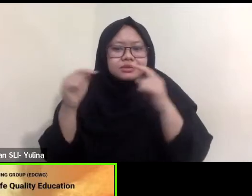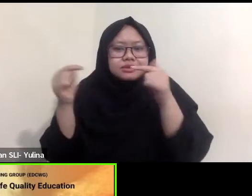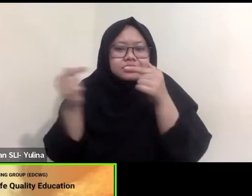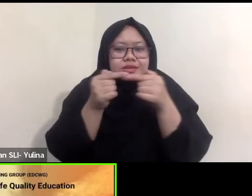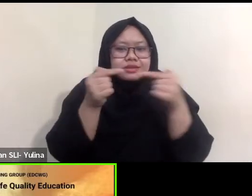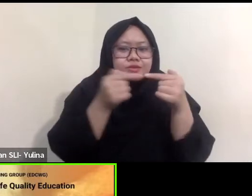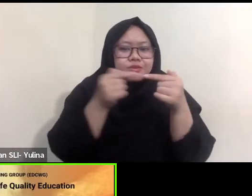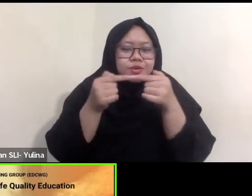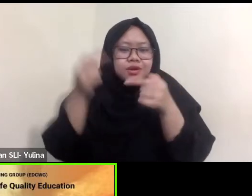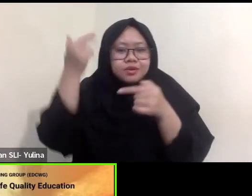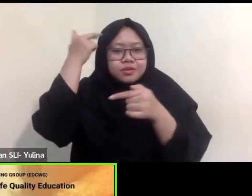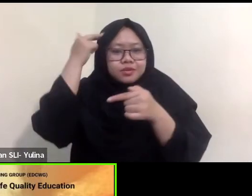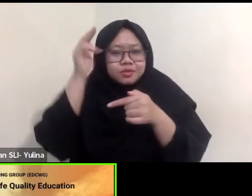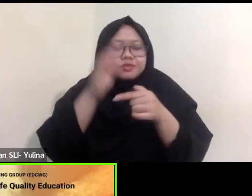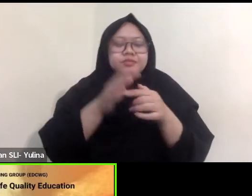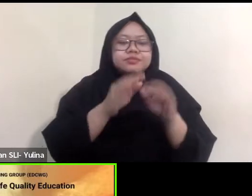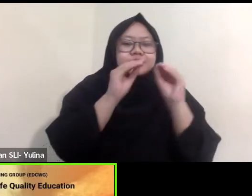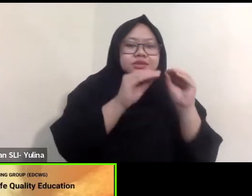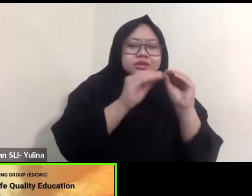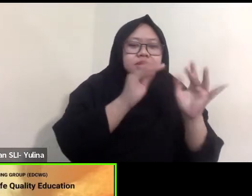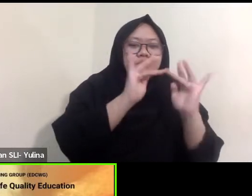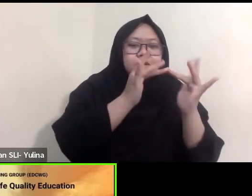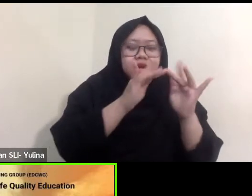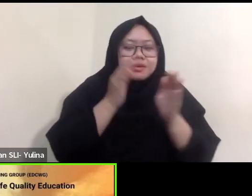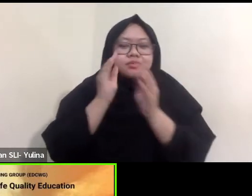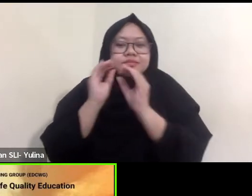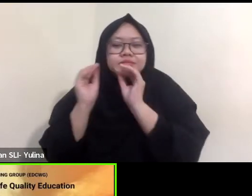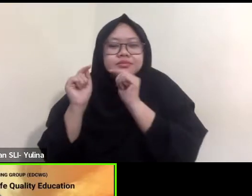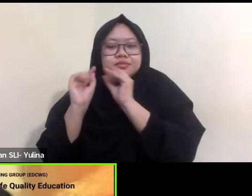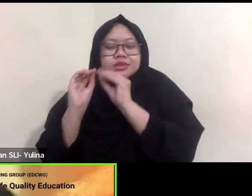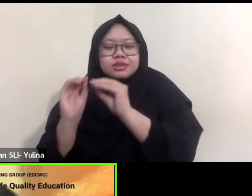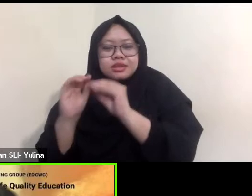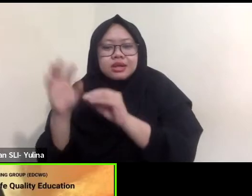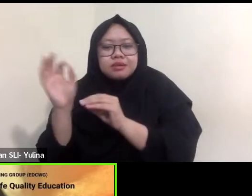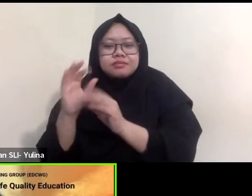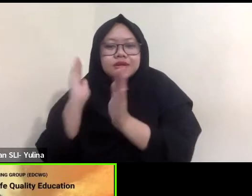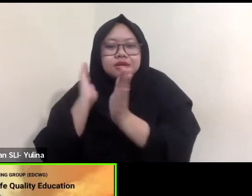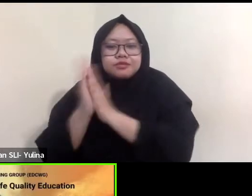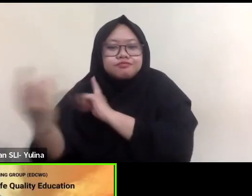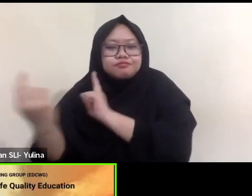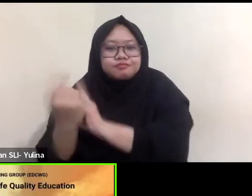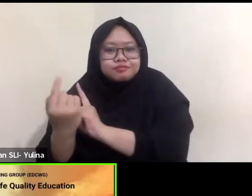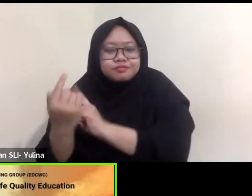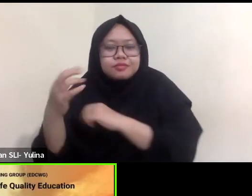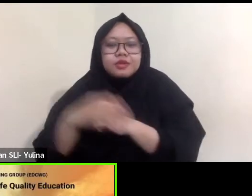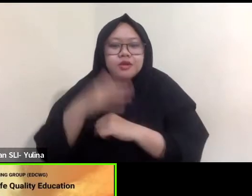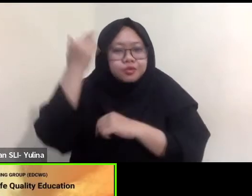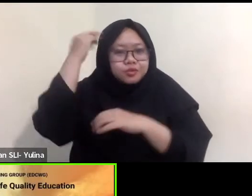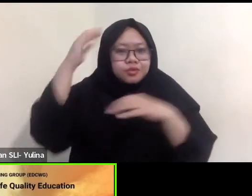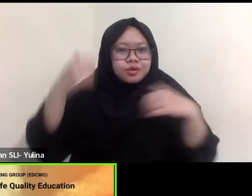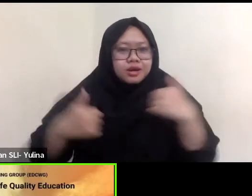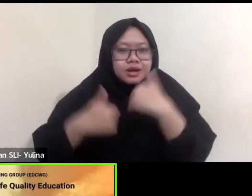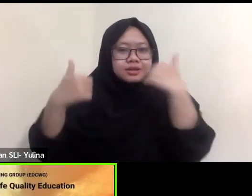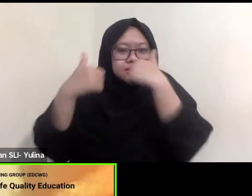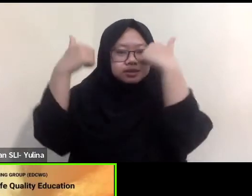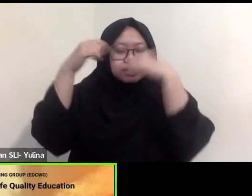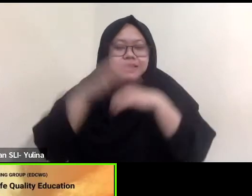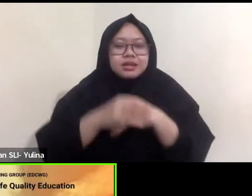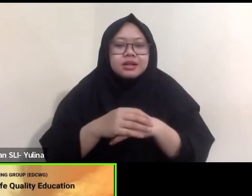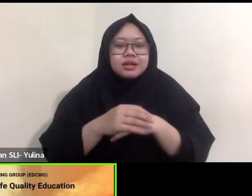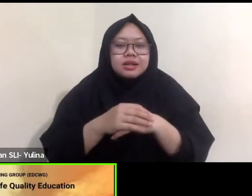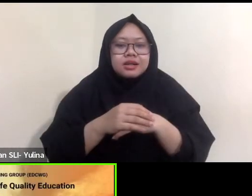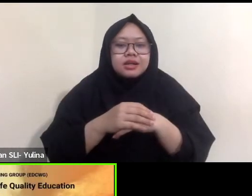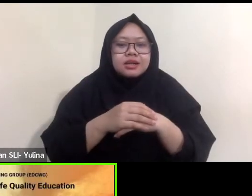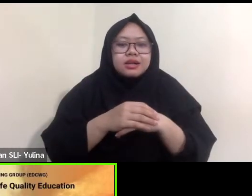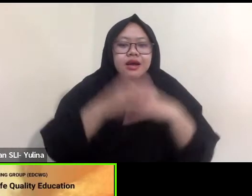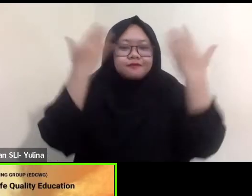and after the pandemic for better academic, social, and emotional learning outcomes. So we now have Dr. Jigar Yogya